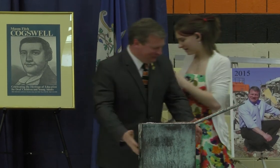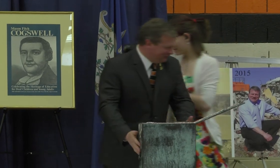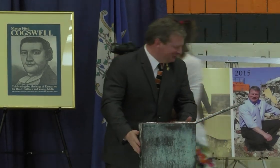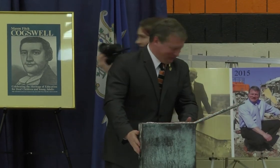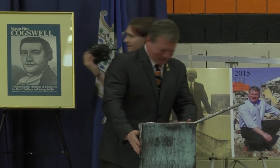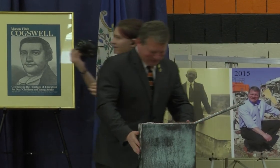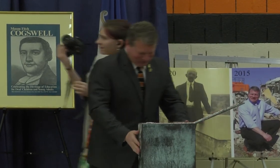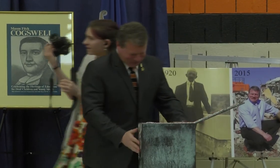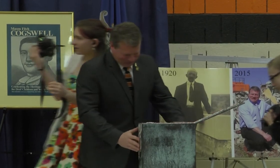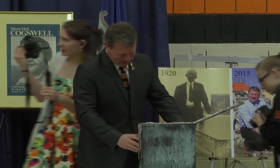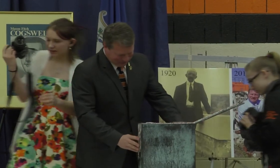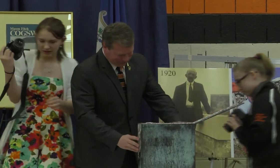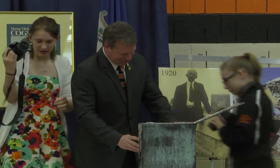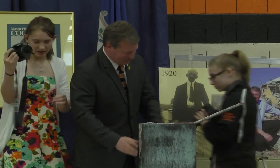so people can see what it looks like